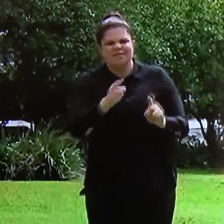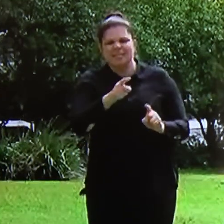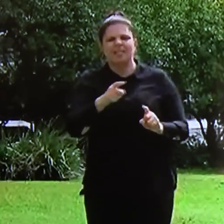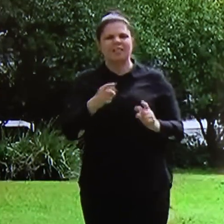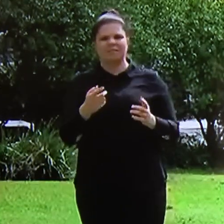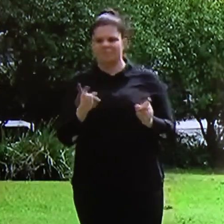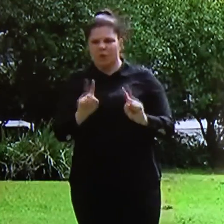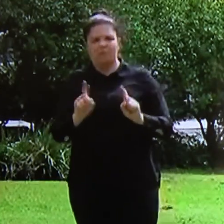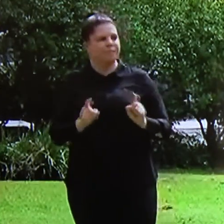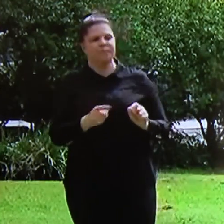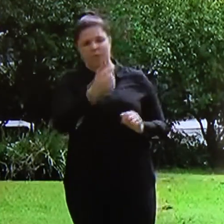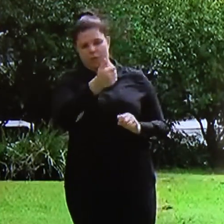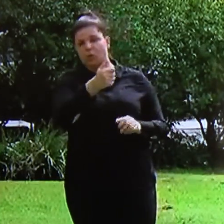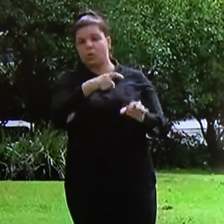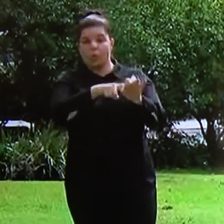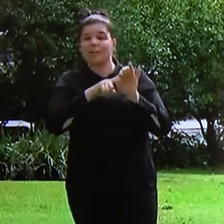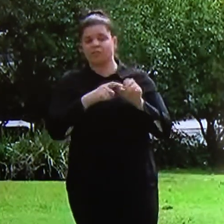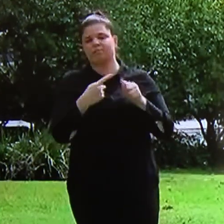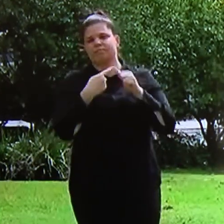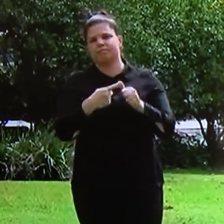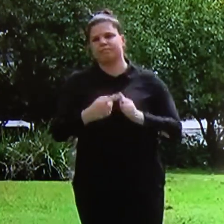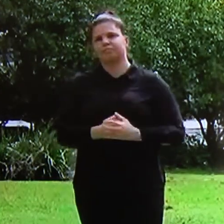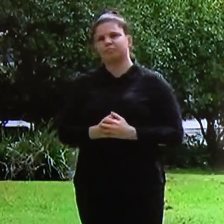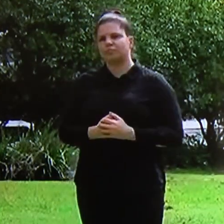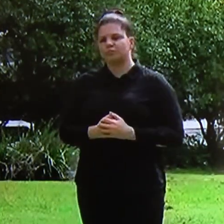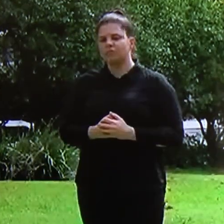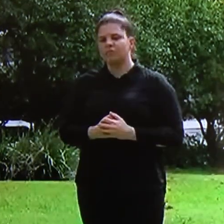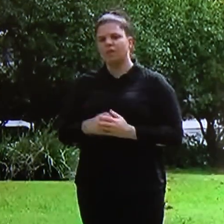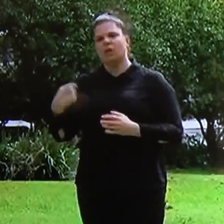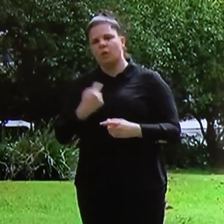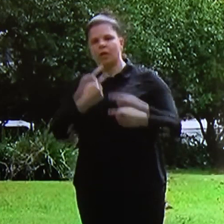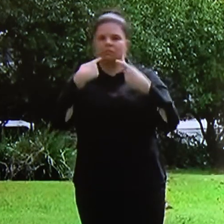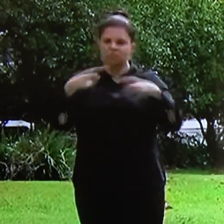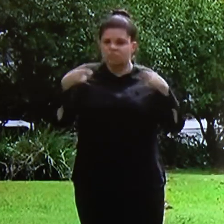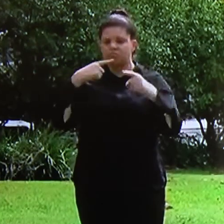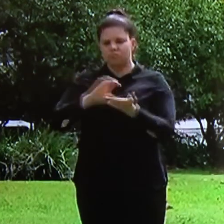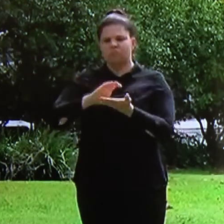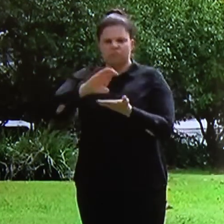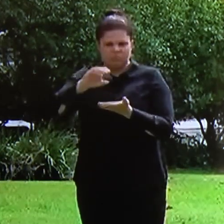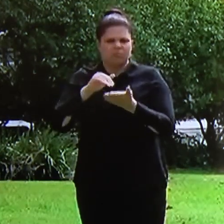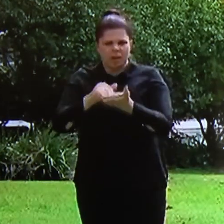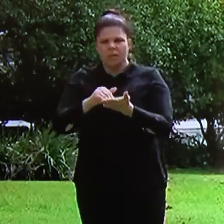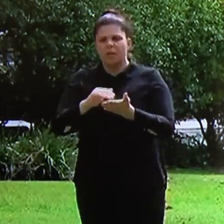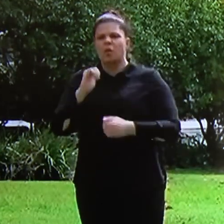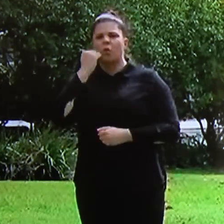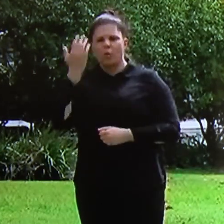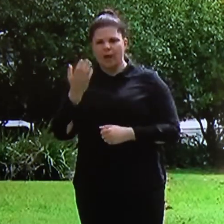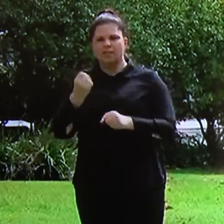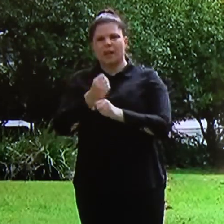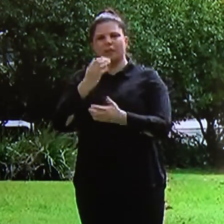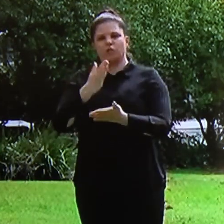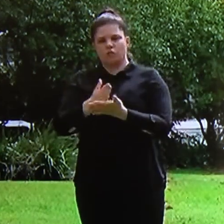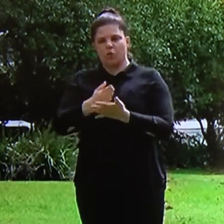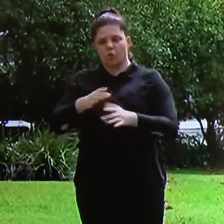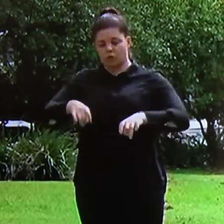and what we've tried to do through the course of all of these packages is make sure that every measure we take is complementary both to the